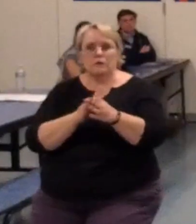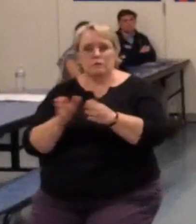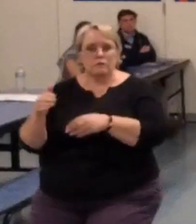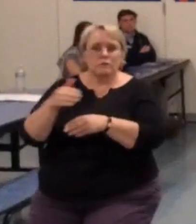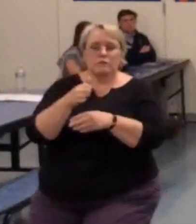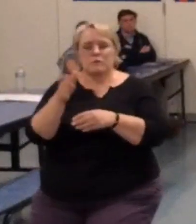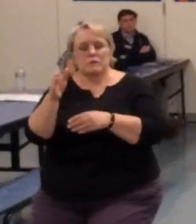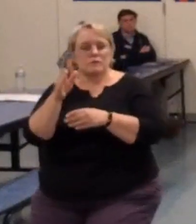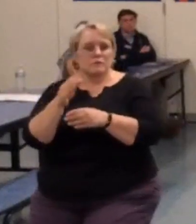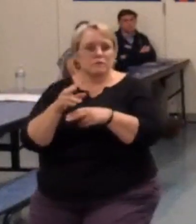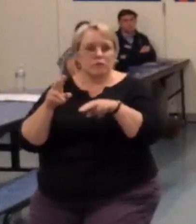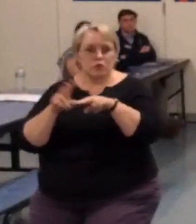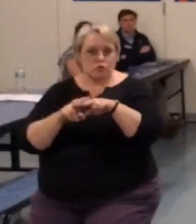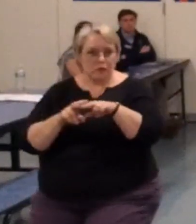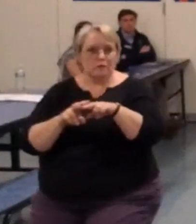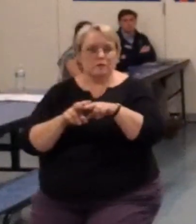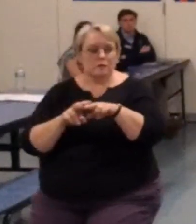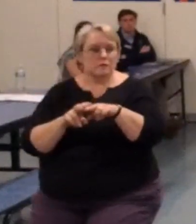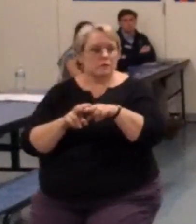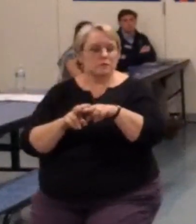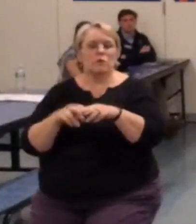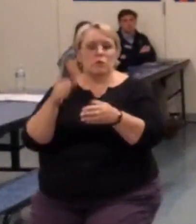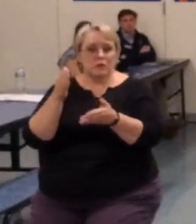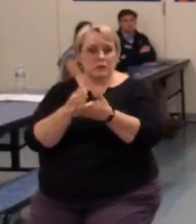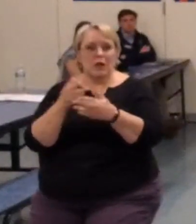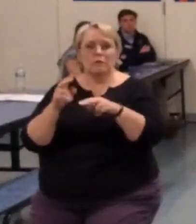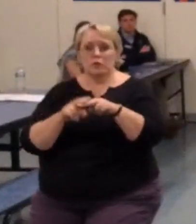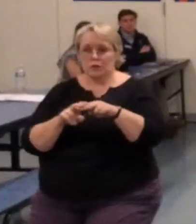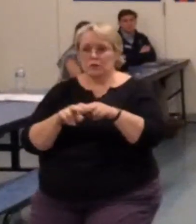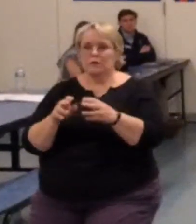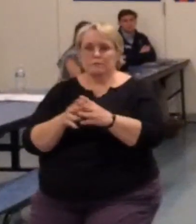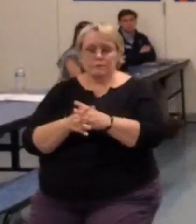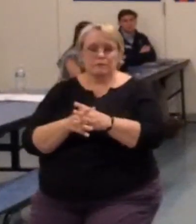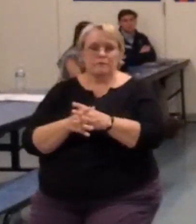around the tracks with stop trains.